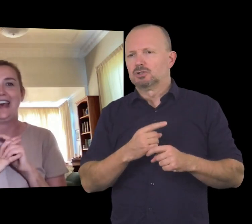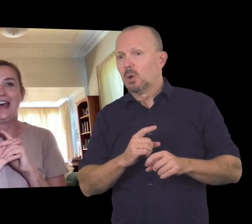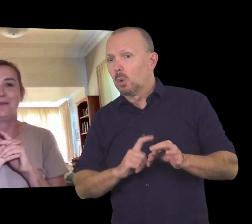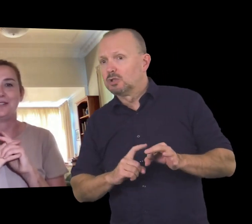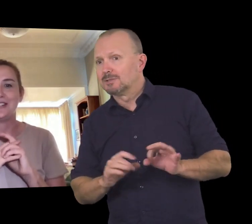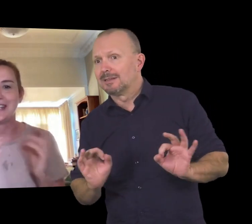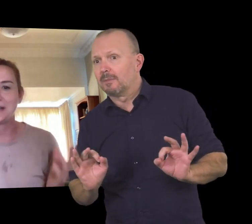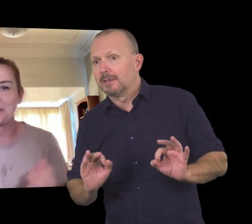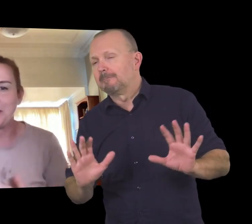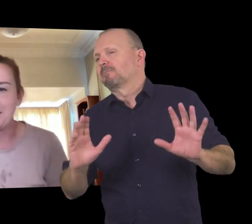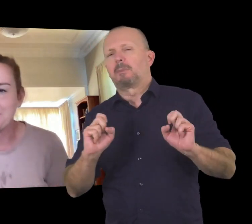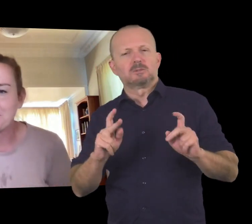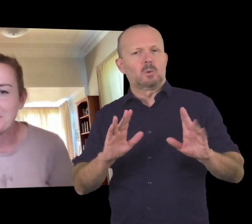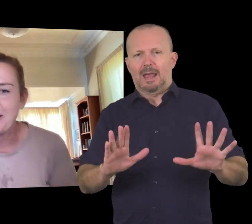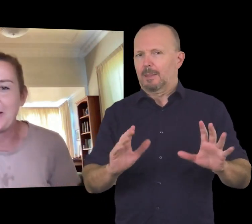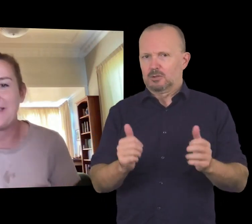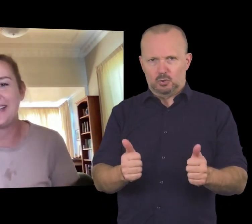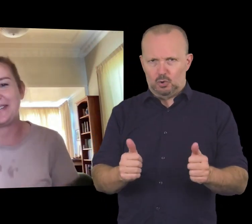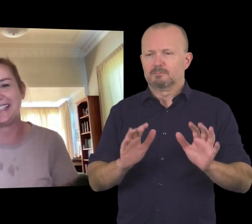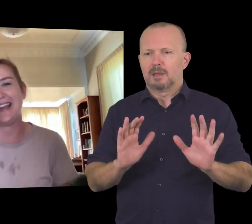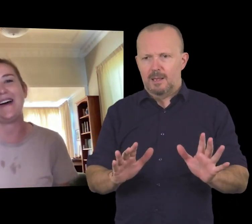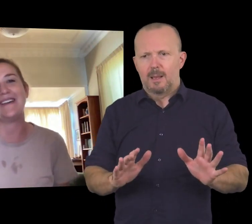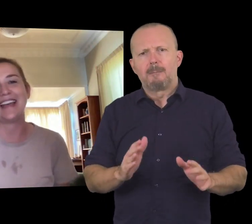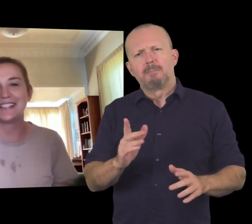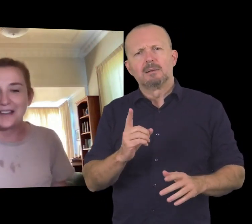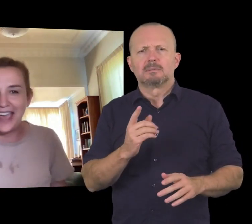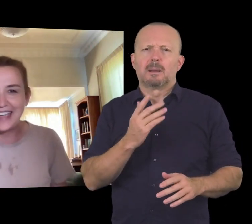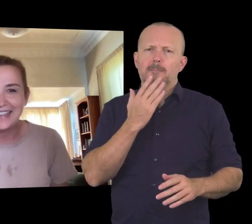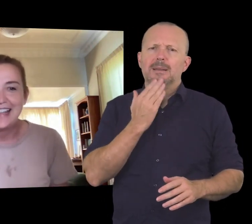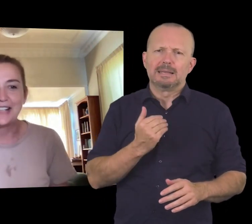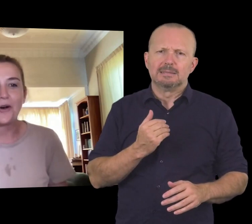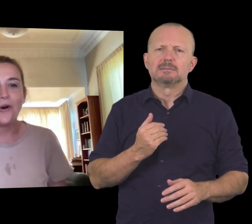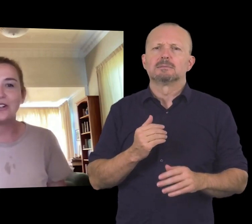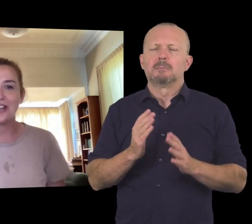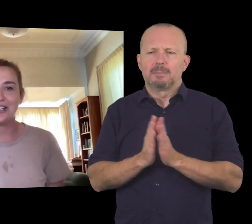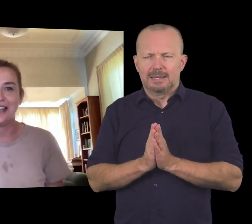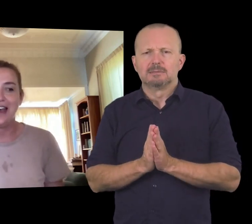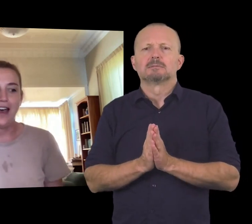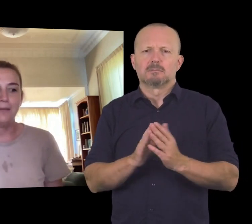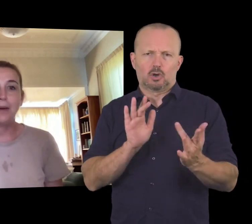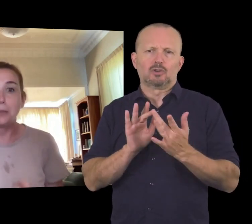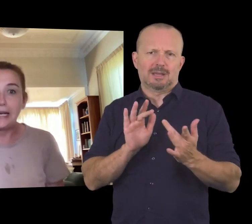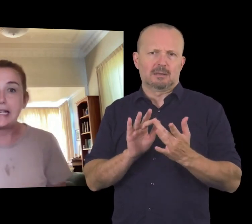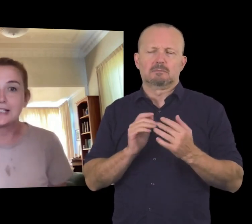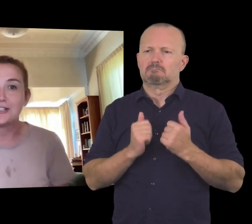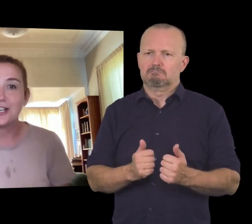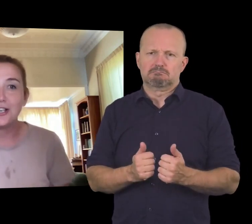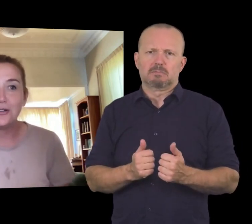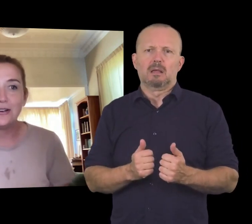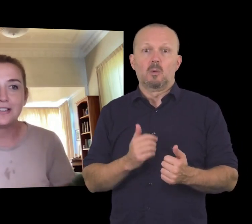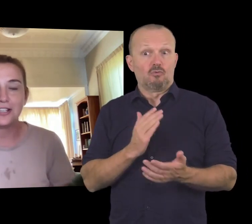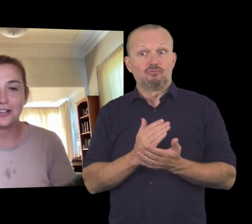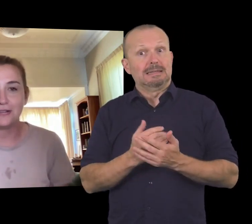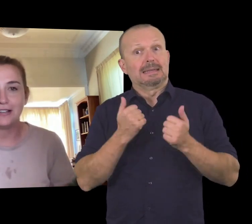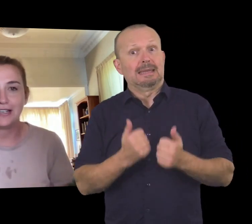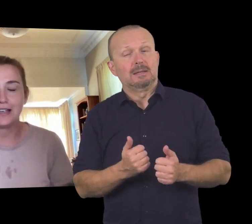and just explore it. We don't have any questions. Oh, that's okay. That's all good. But please